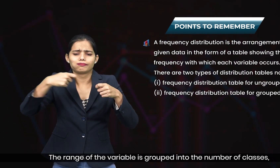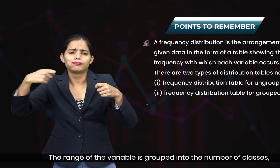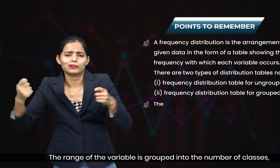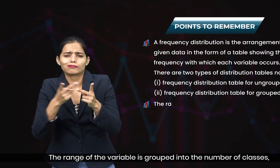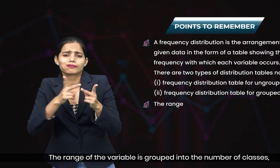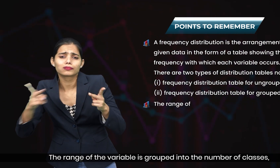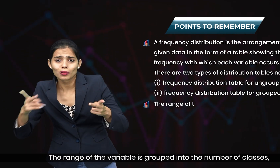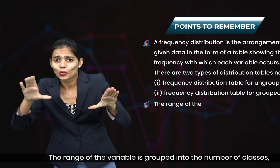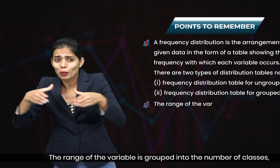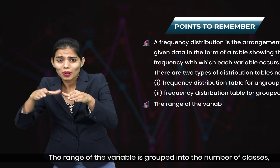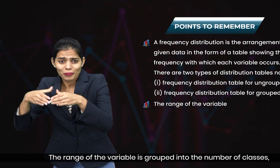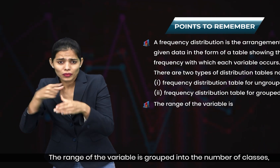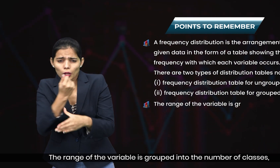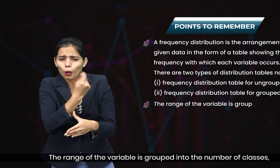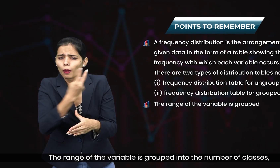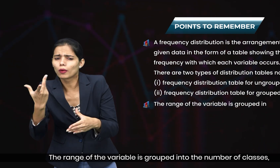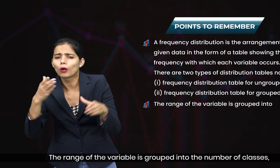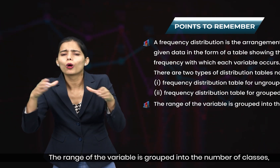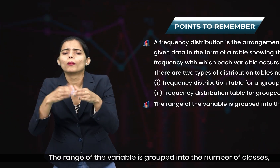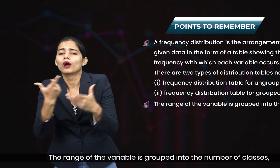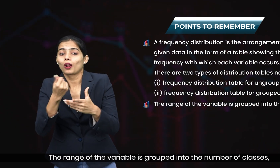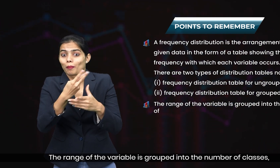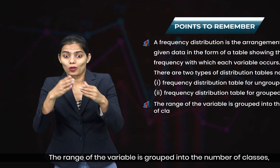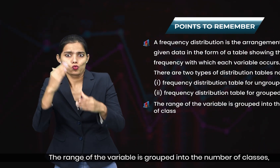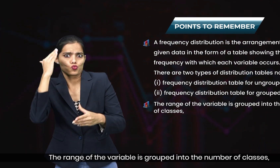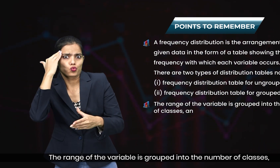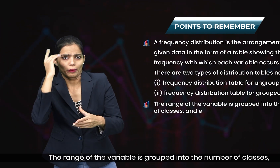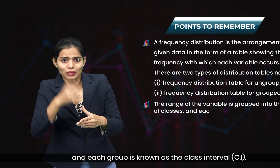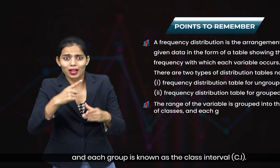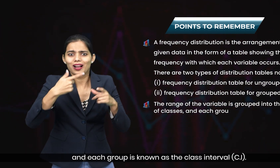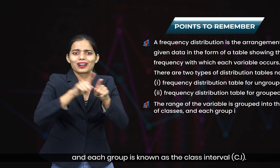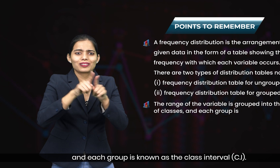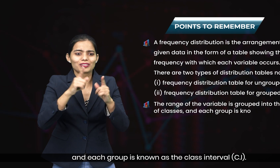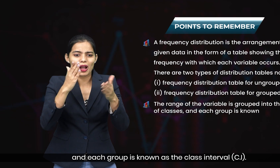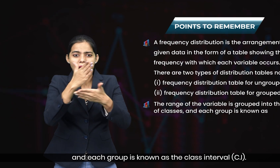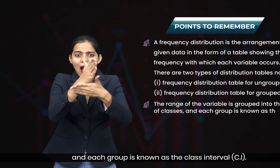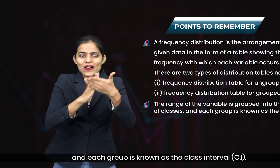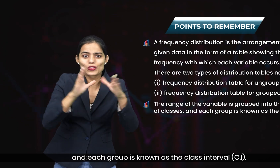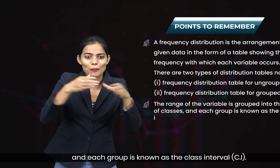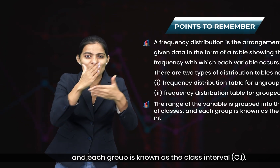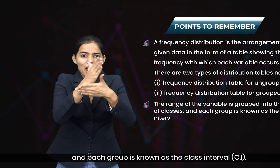The range of the variable is grouped into the number of classes and each group is known as the class